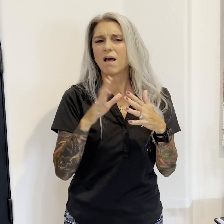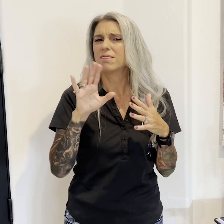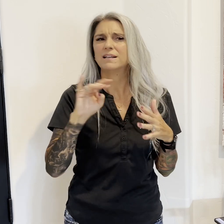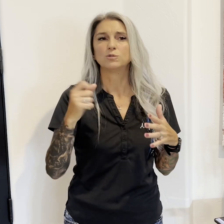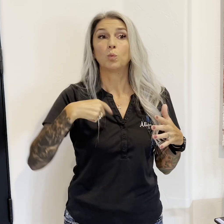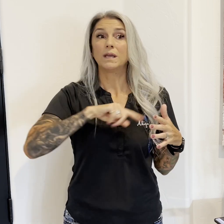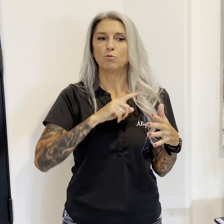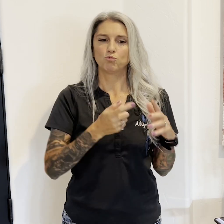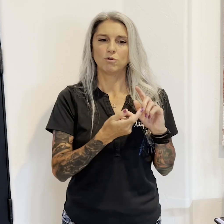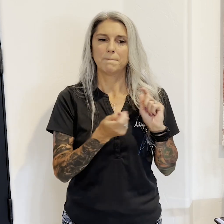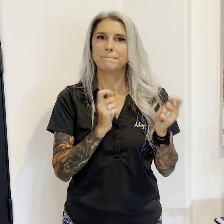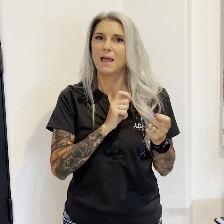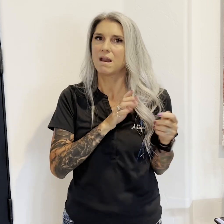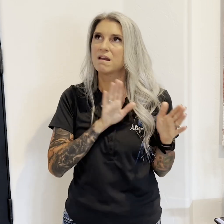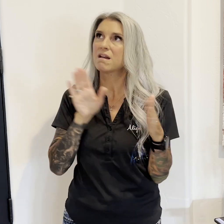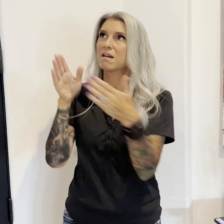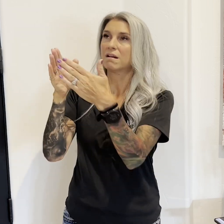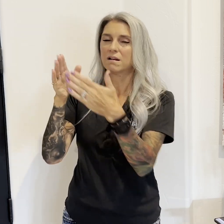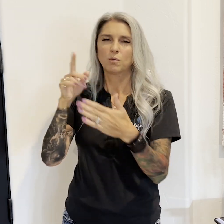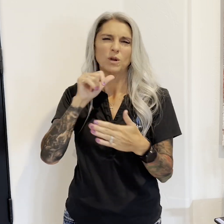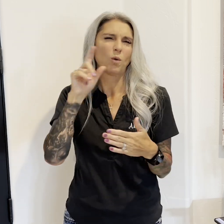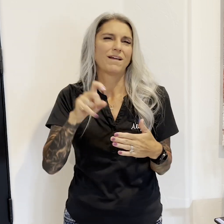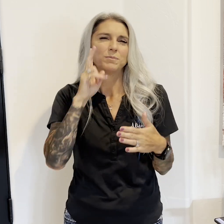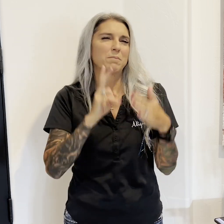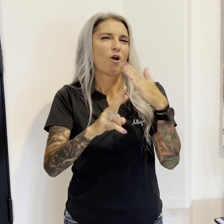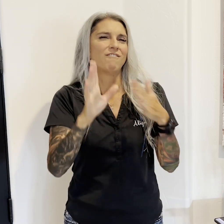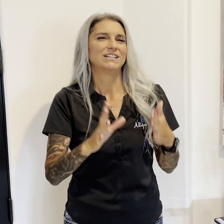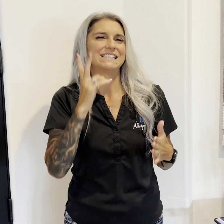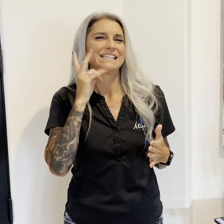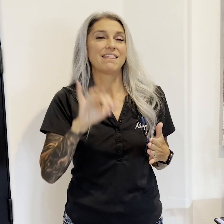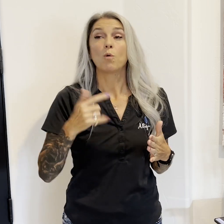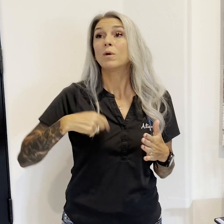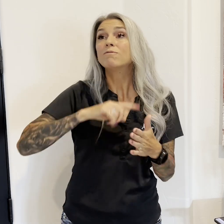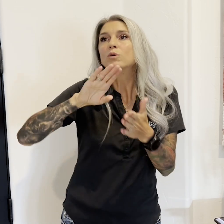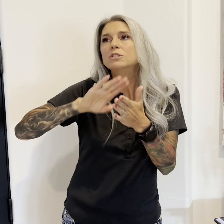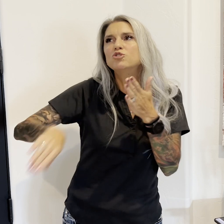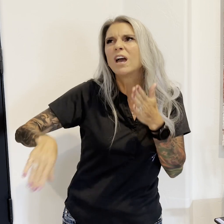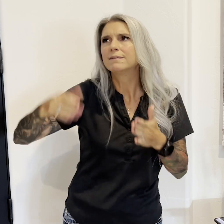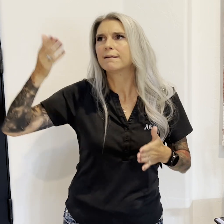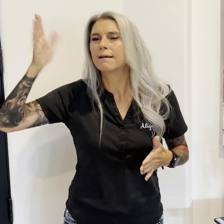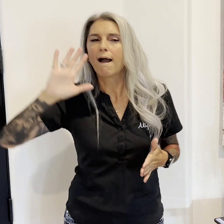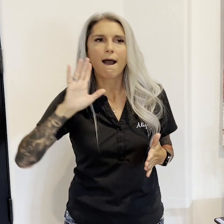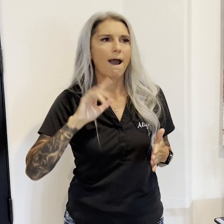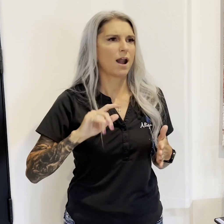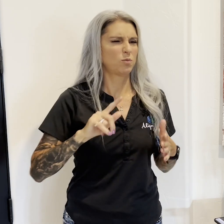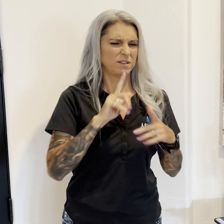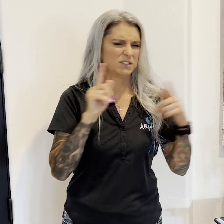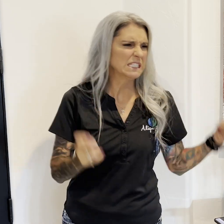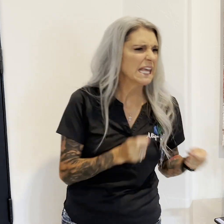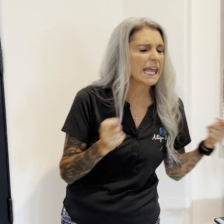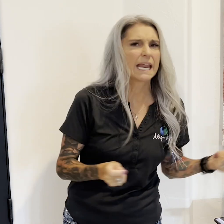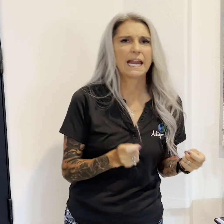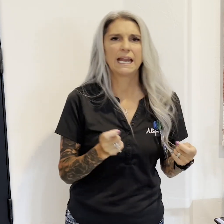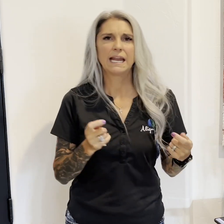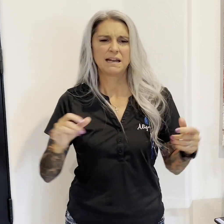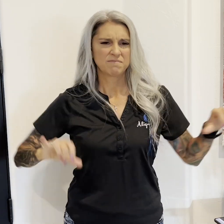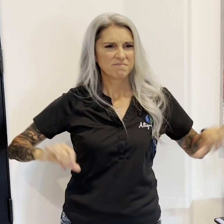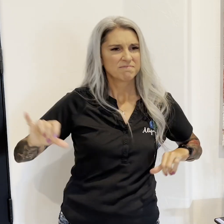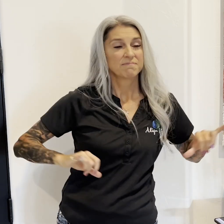upon America unless there's repentance. There's no doubt about that. We don't have to be a prophet to see that. We've rejected God. We've waved our sin